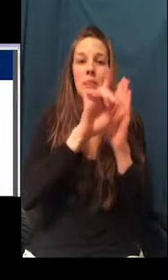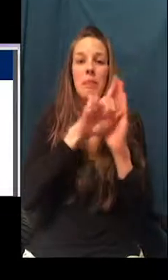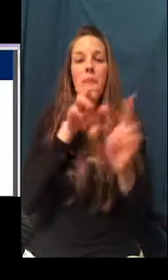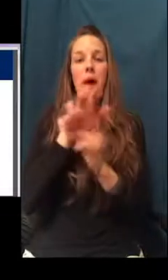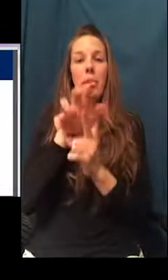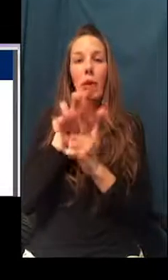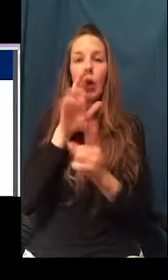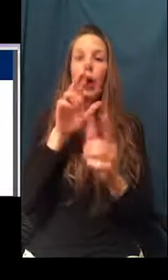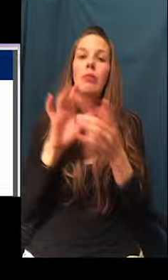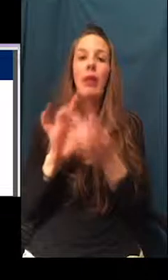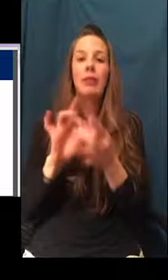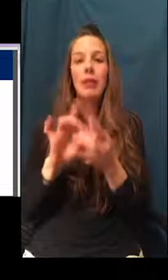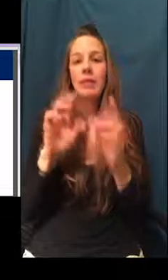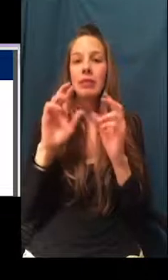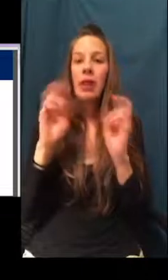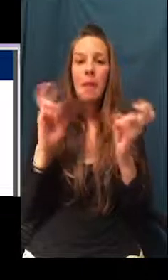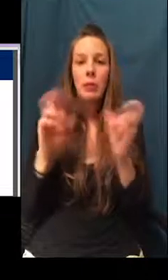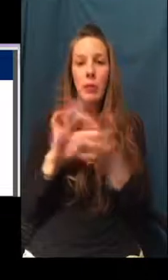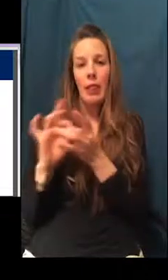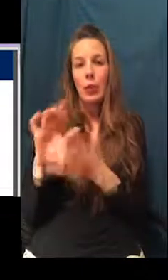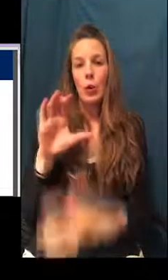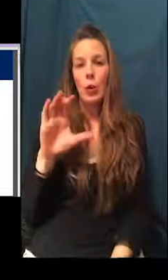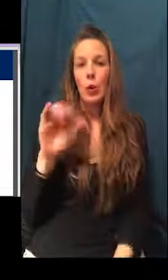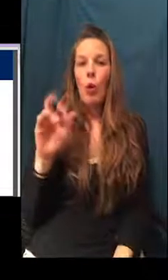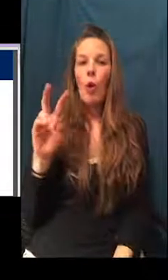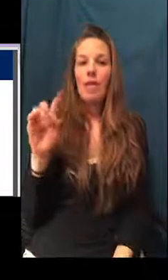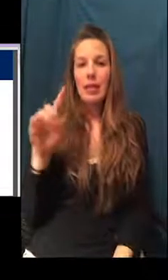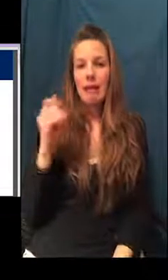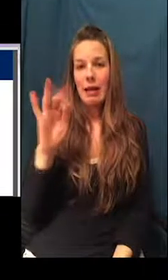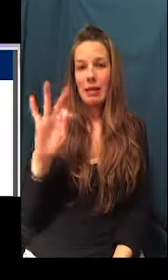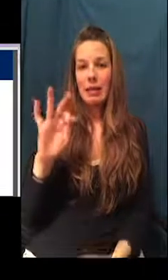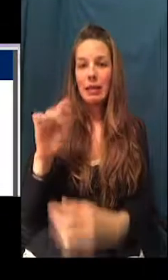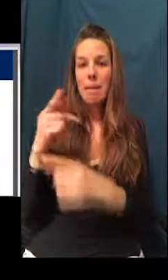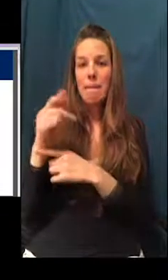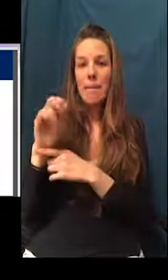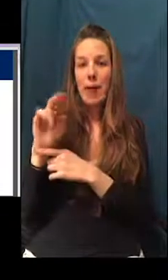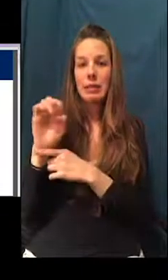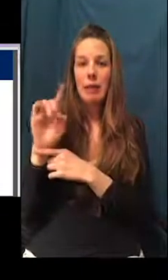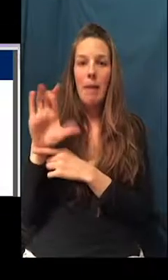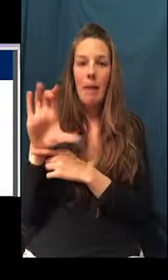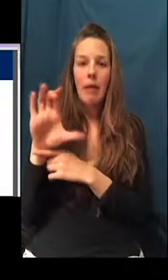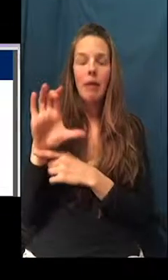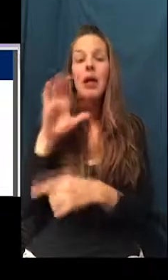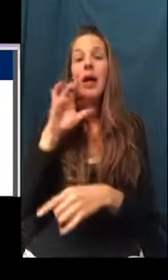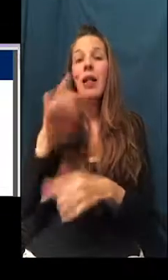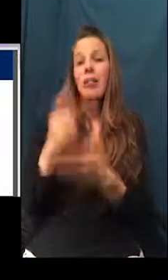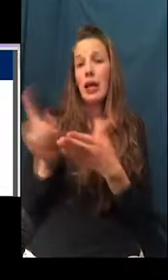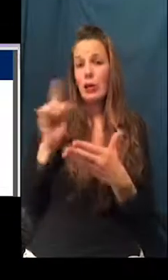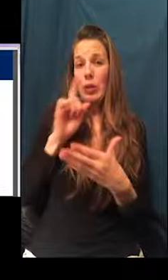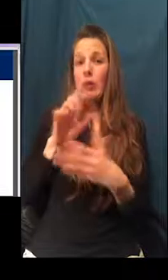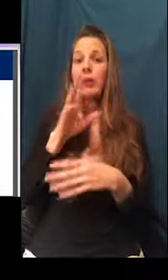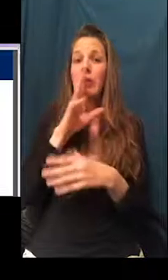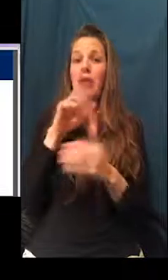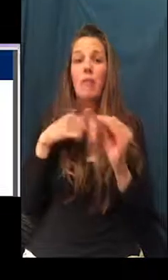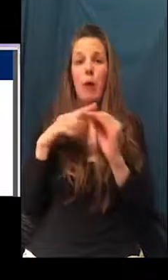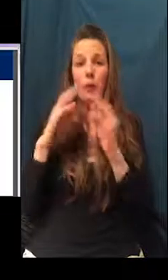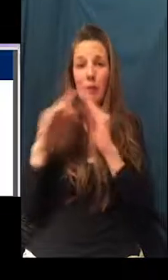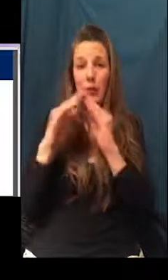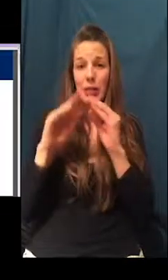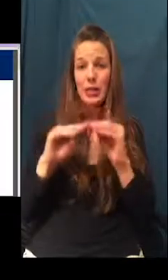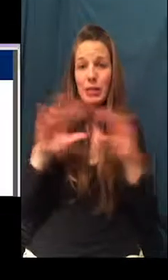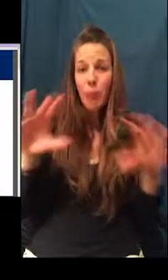or relevant topics related to the COVID-19 pandemic. Last week, we focused on community spread